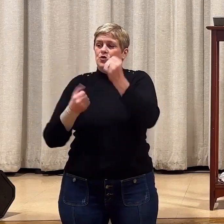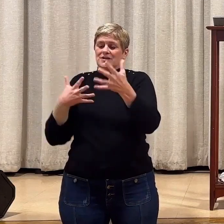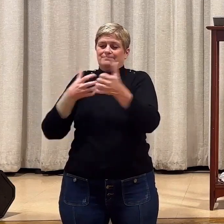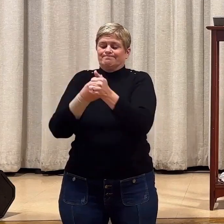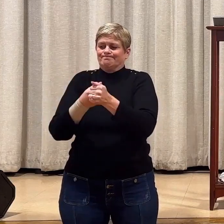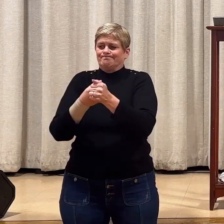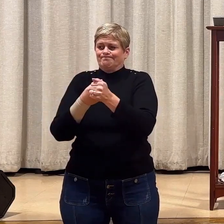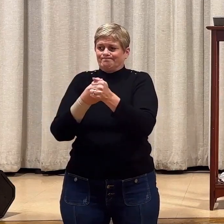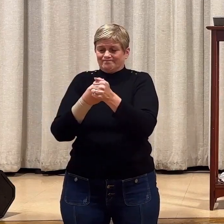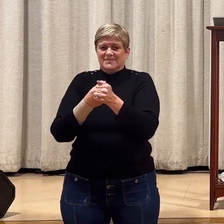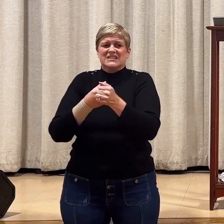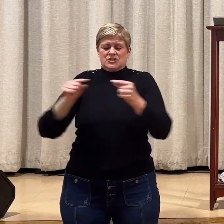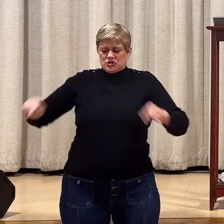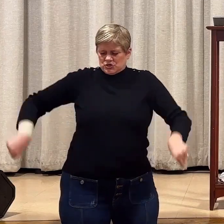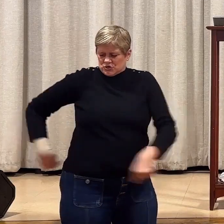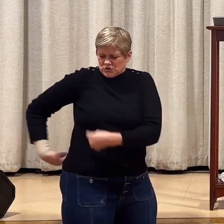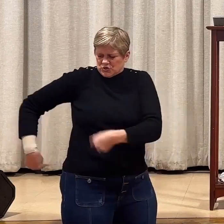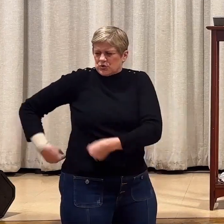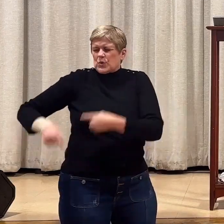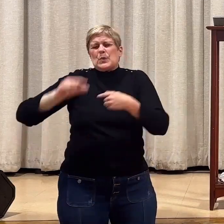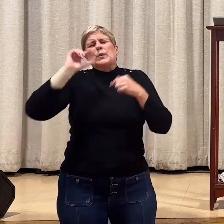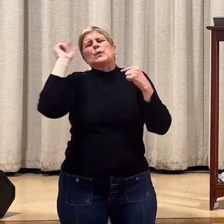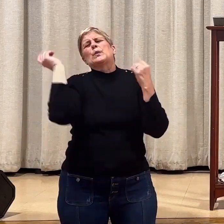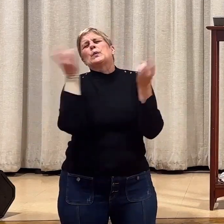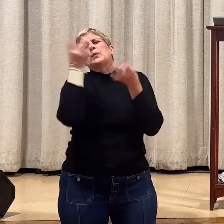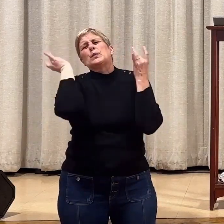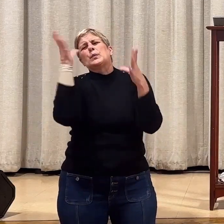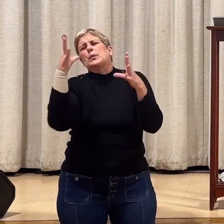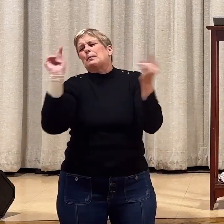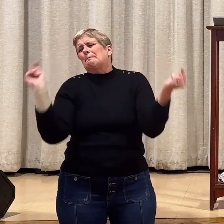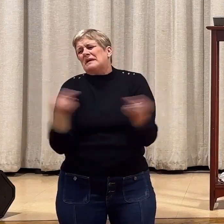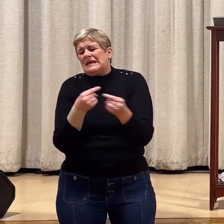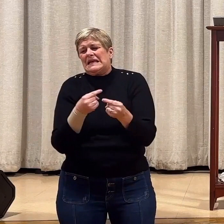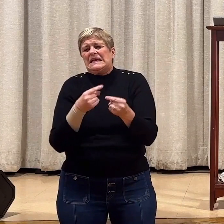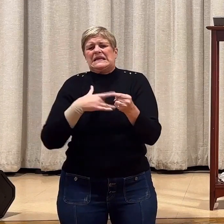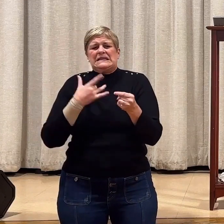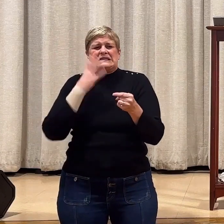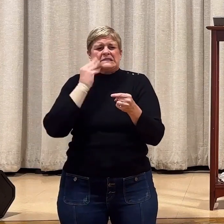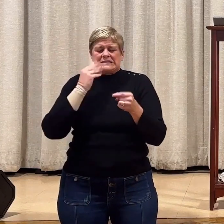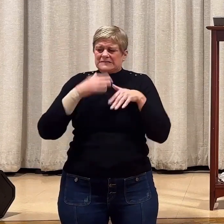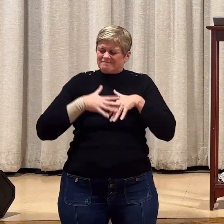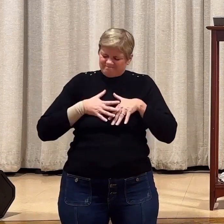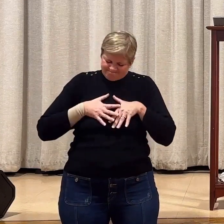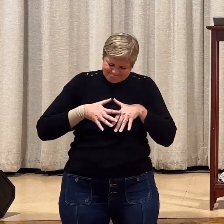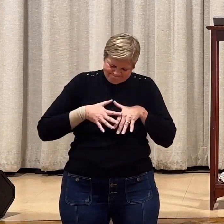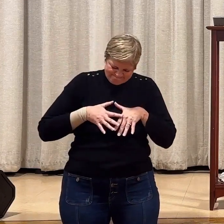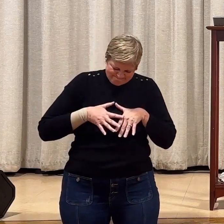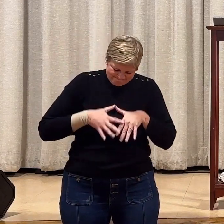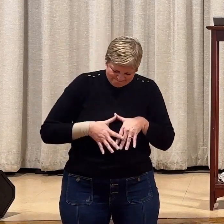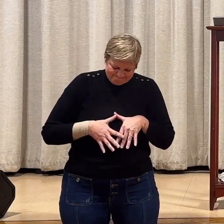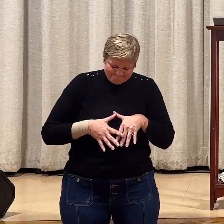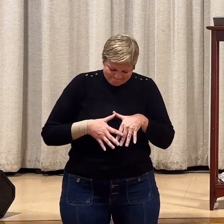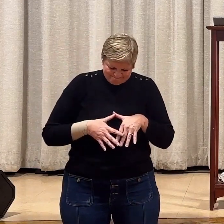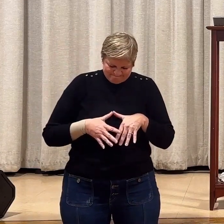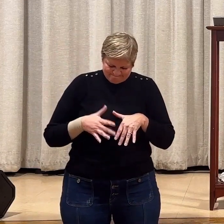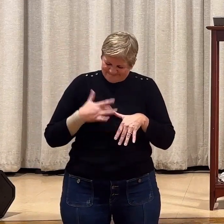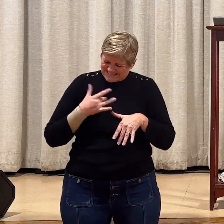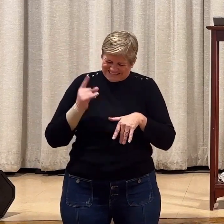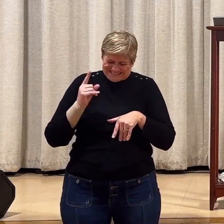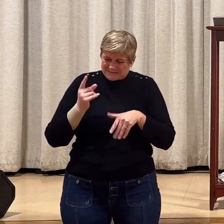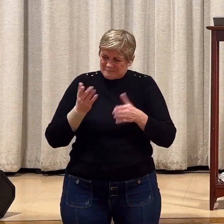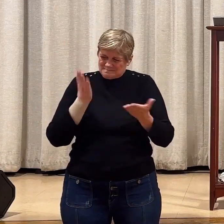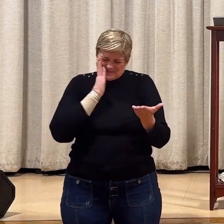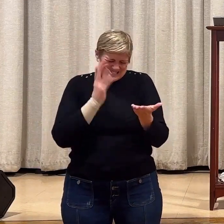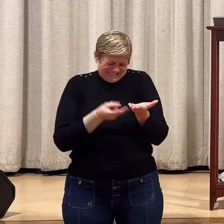back, and I was in a lot of pain to the point where I was depressed at times, for sure, and feeling like I couldn't even get out of